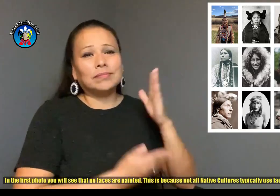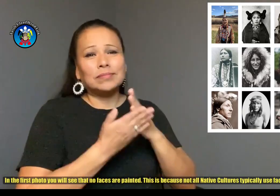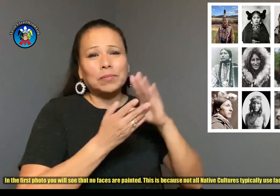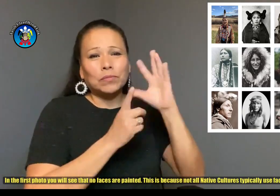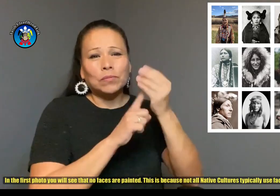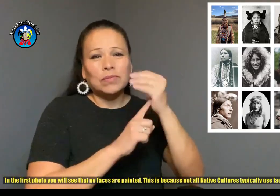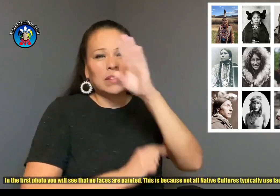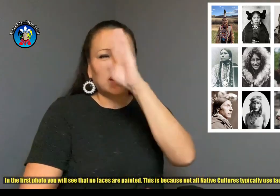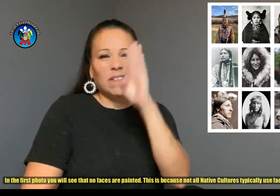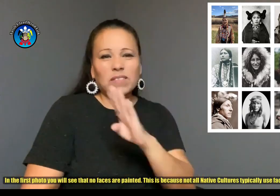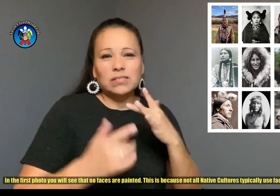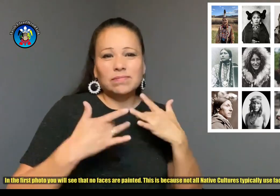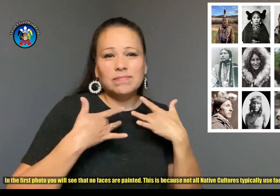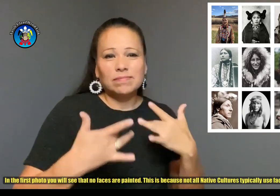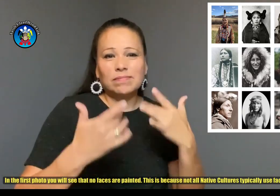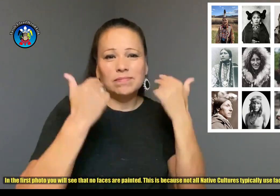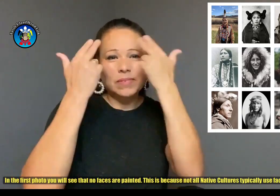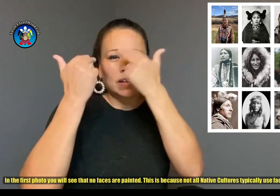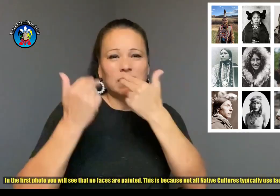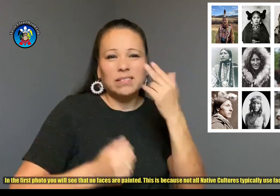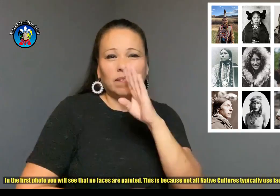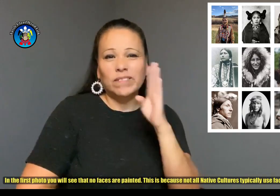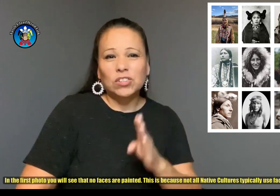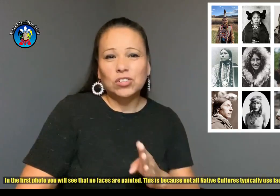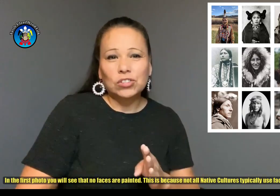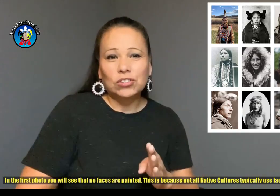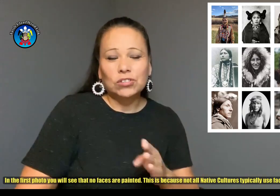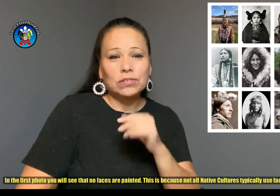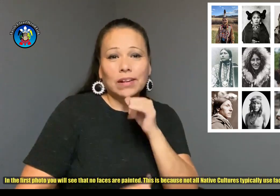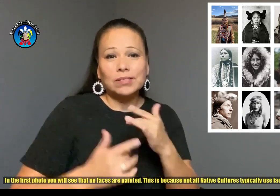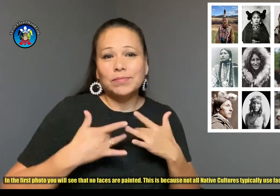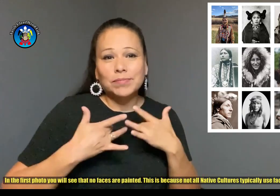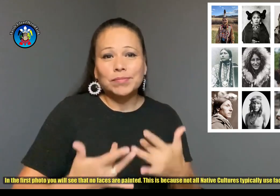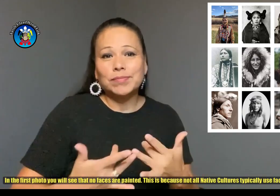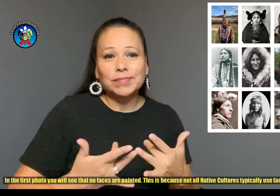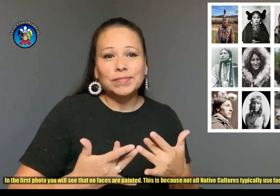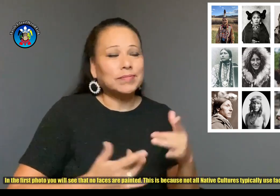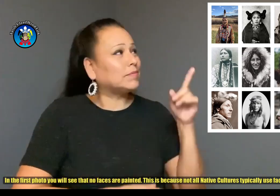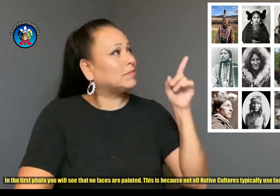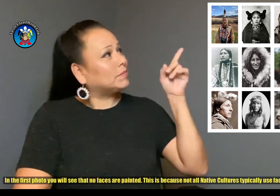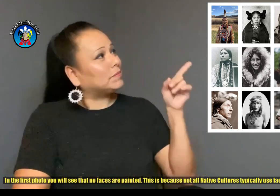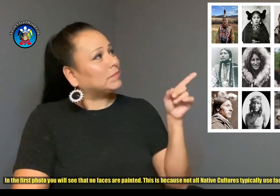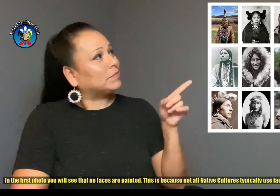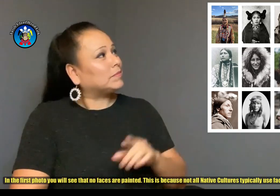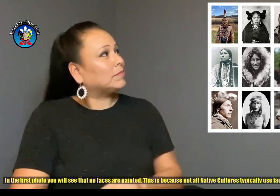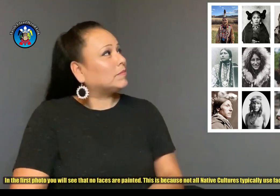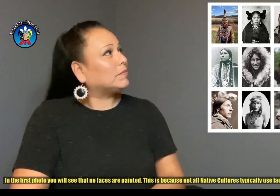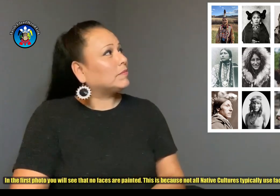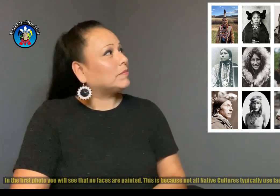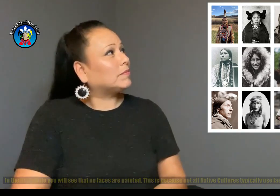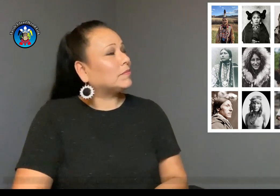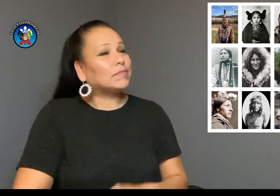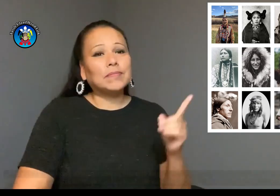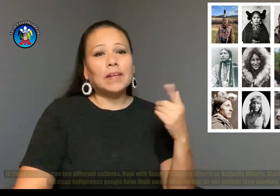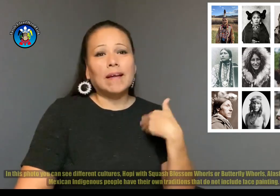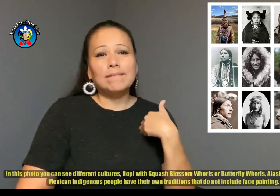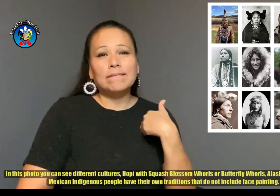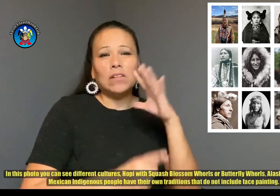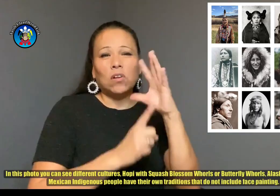This is because not all Native cultures typically use face paint. In fact, some never do. In this